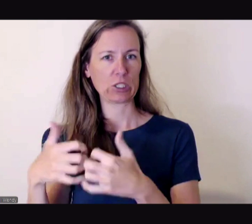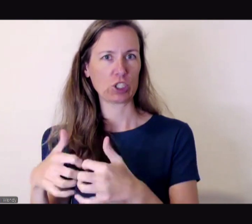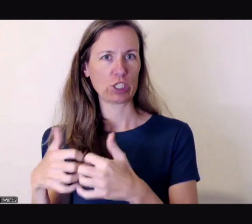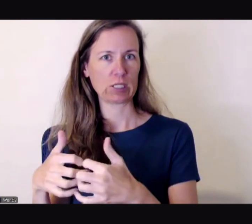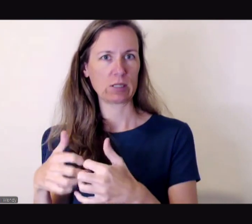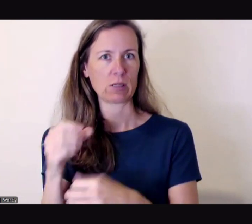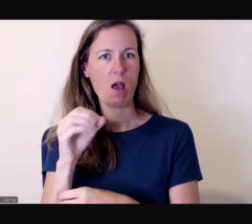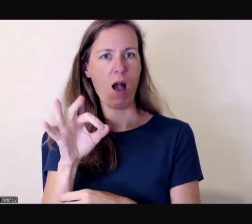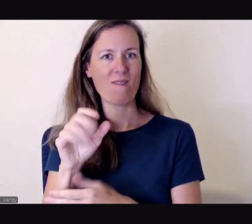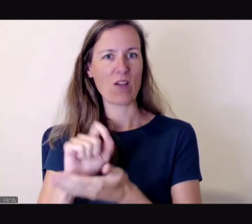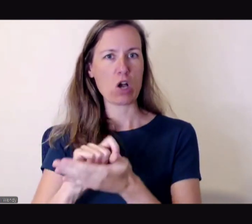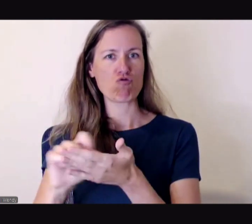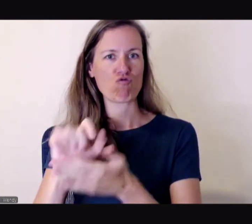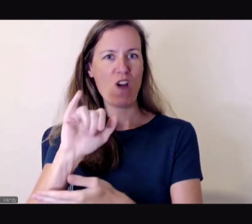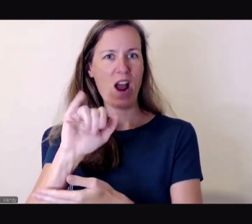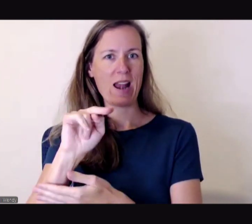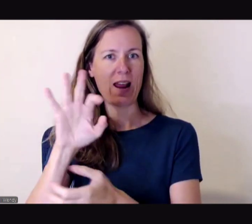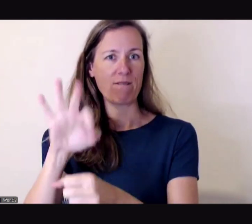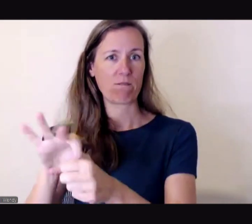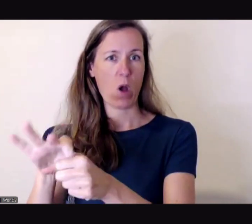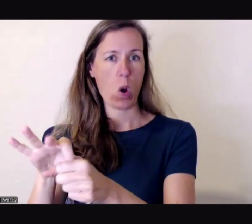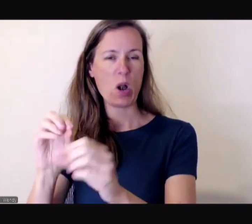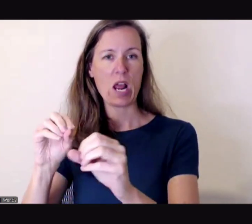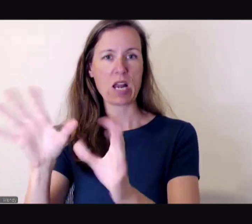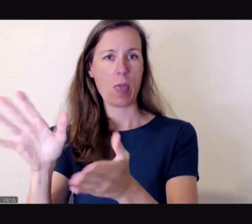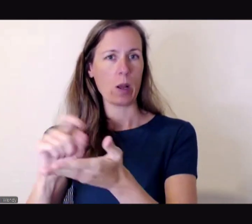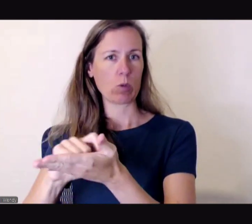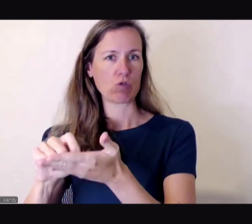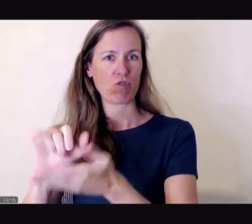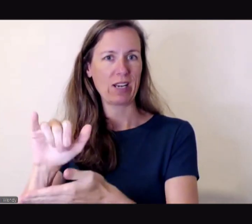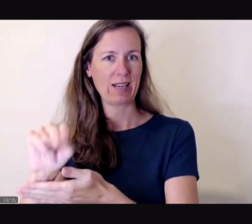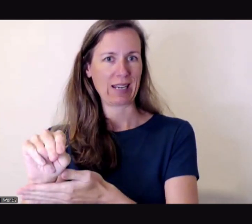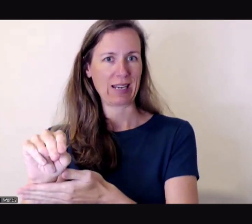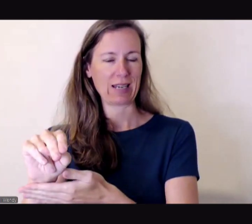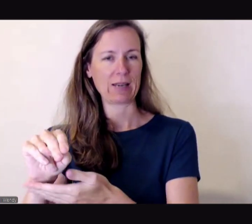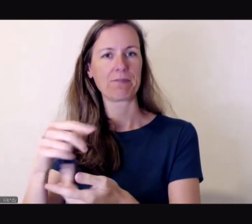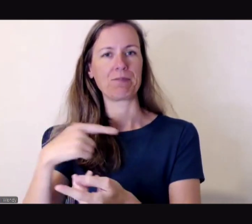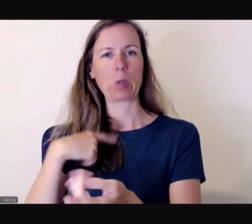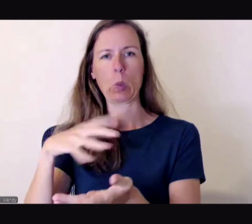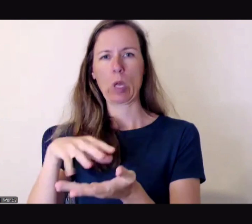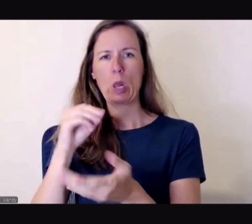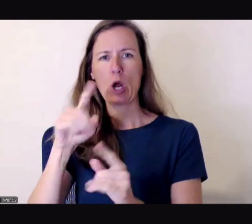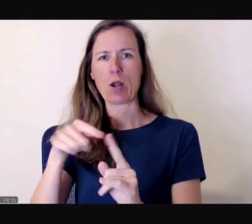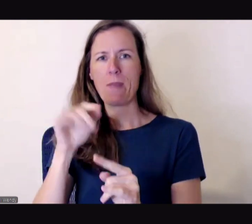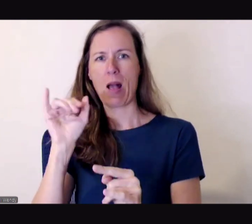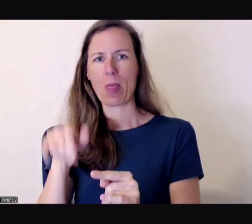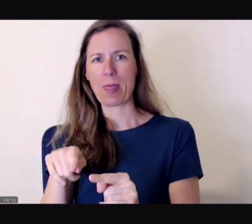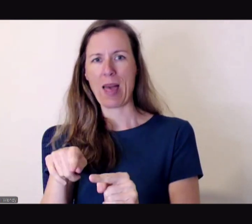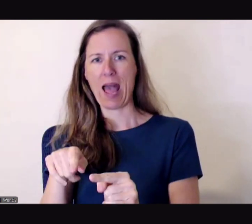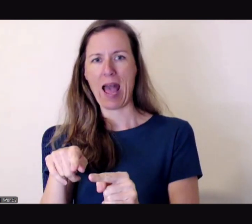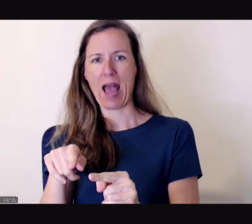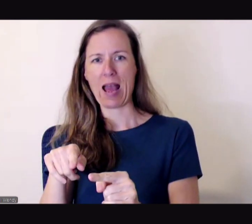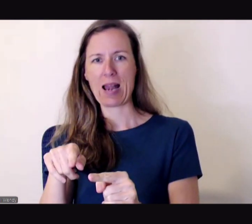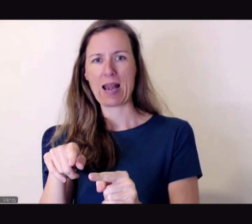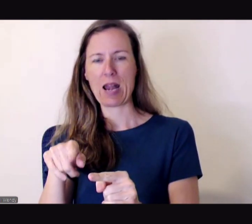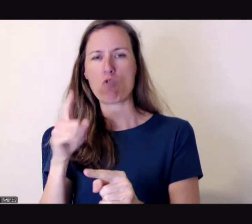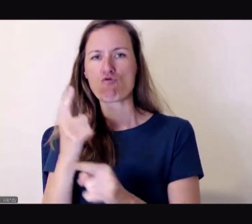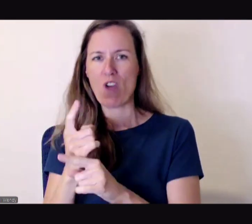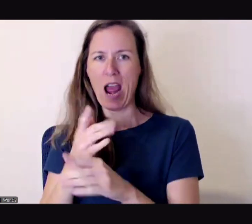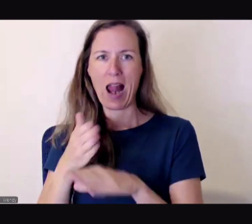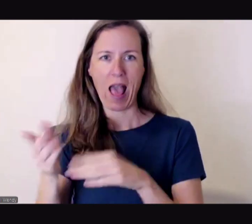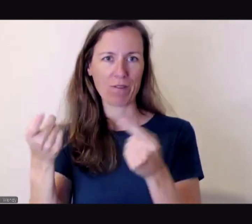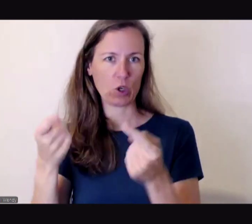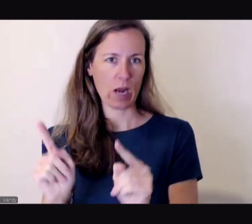where nothing was written in. These were incidents that we had learned about immediately after they happened.